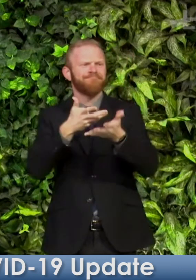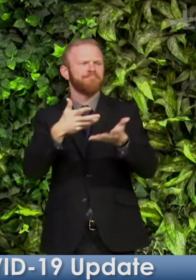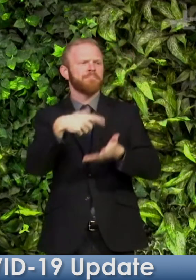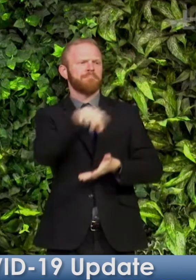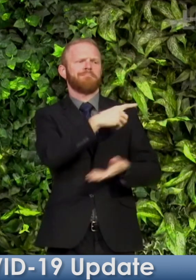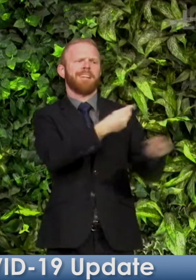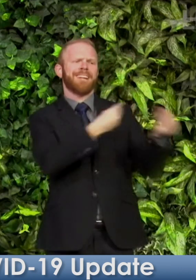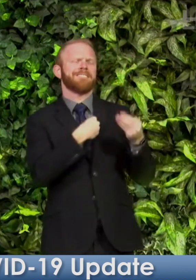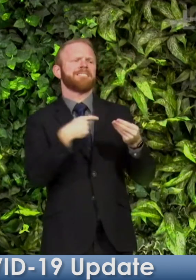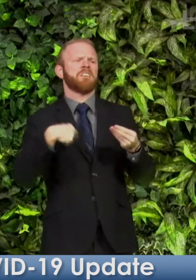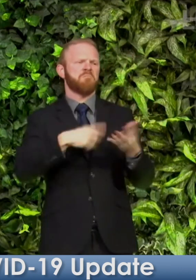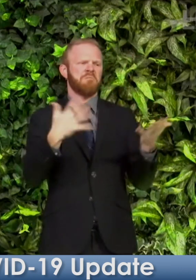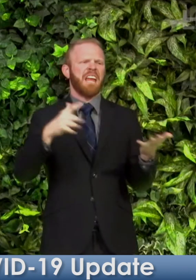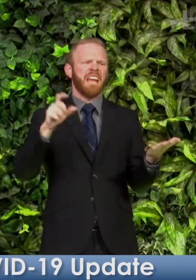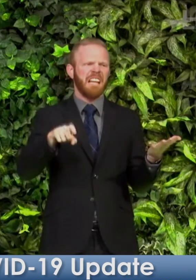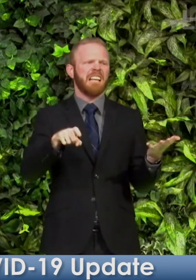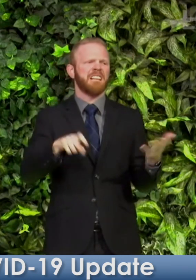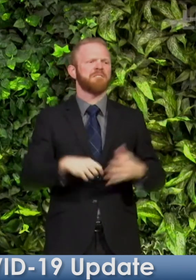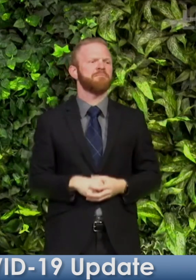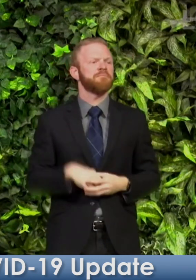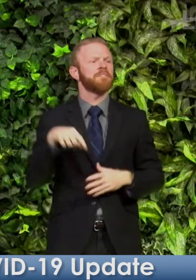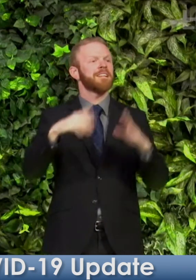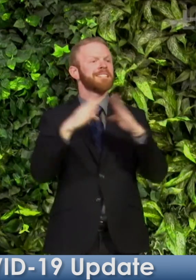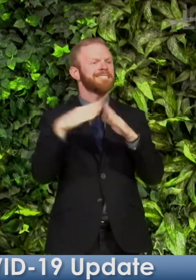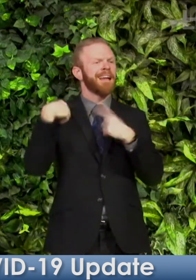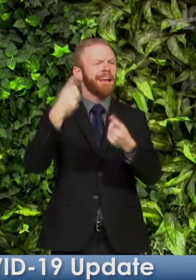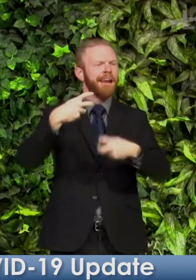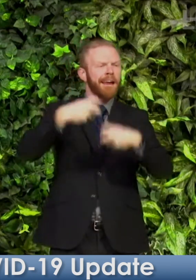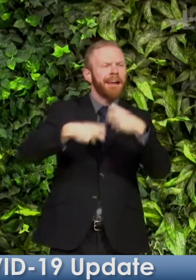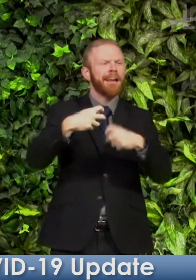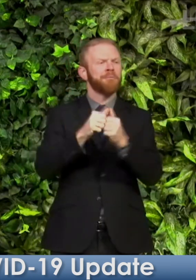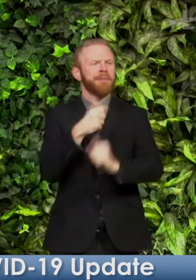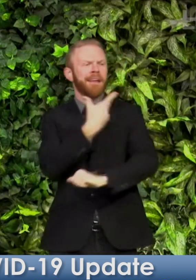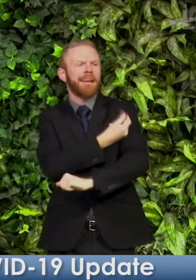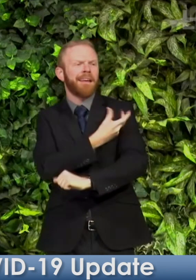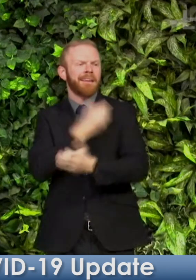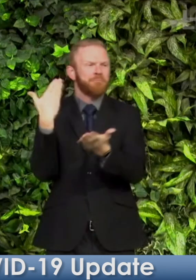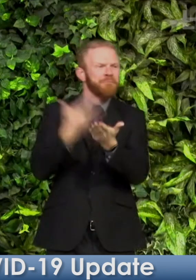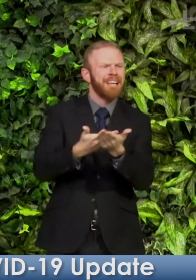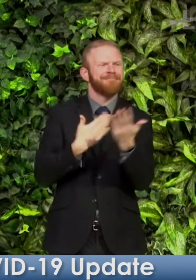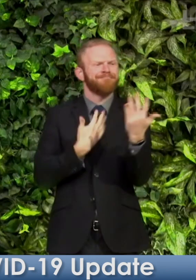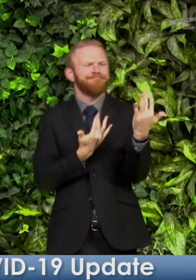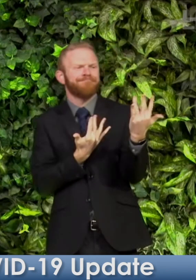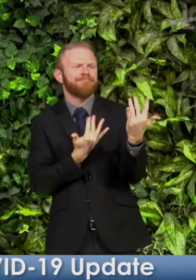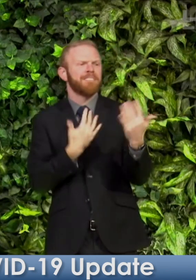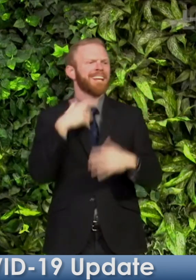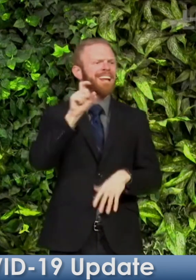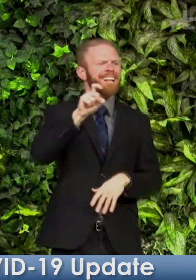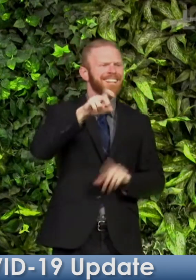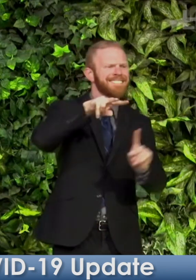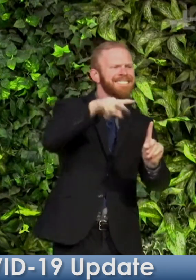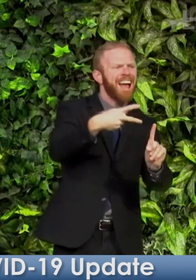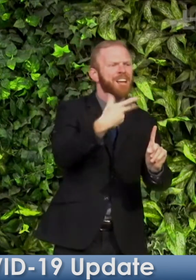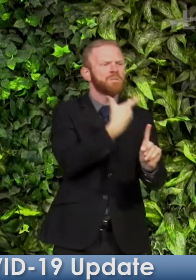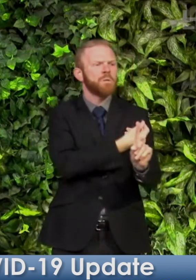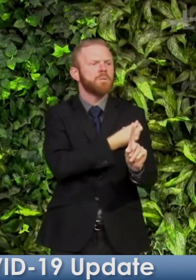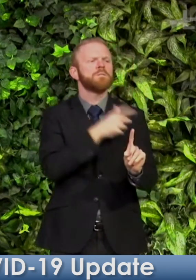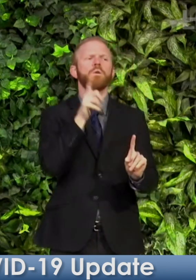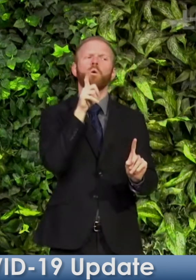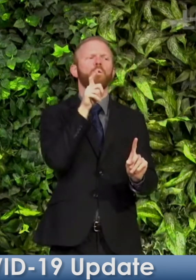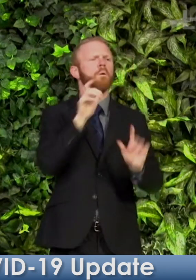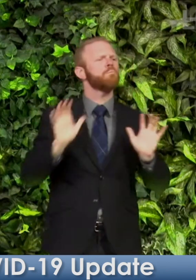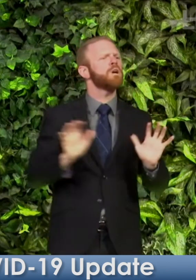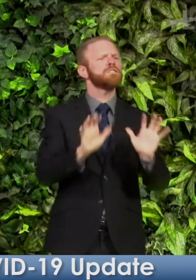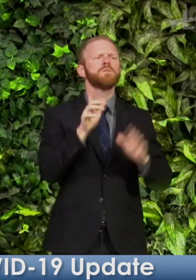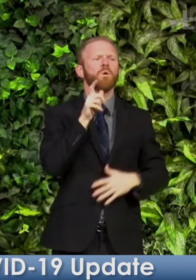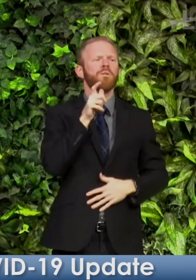issues around a vaccine being late, or we need to ensure that second doses are met, it's been the governor and his staff